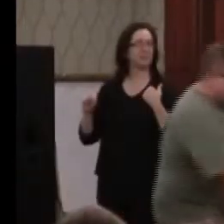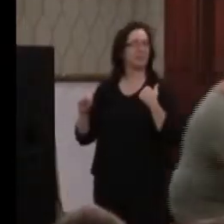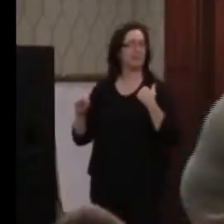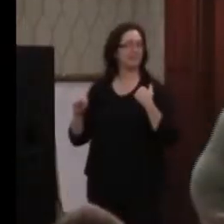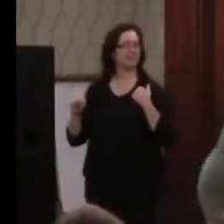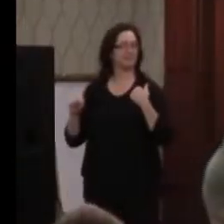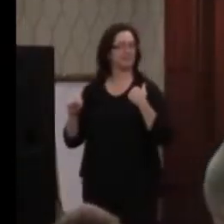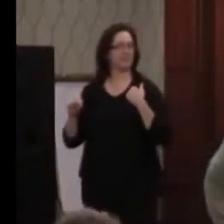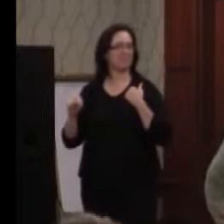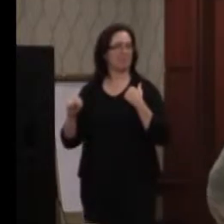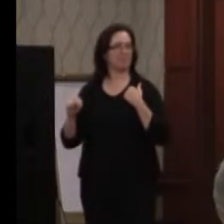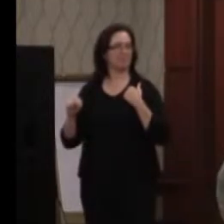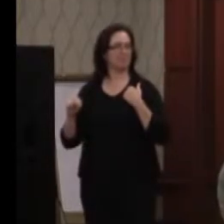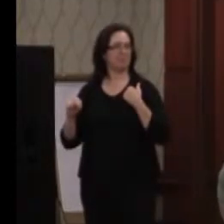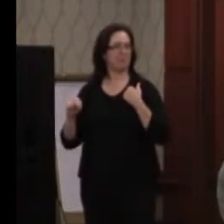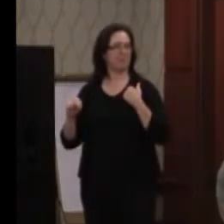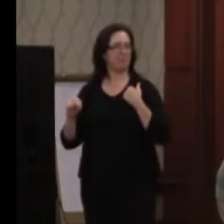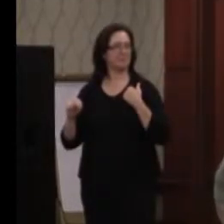Thank you.